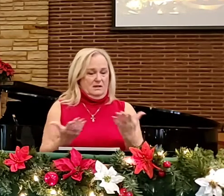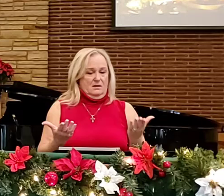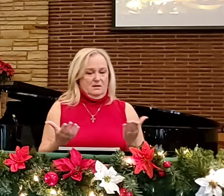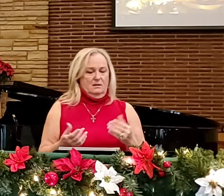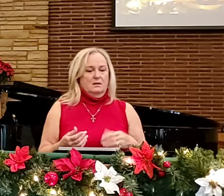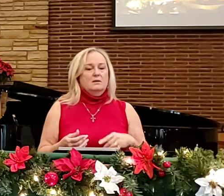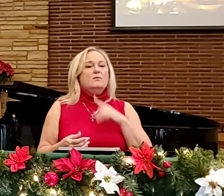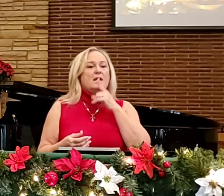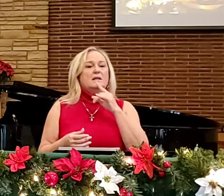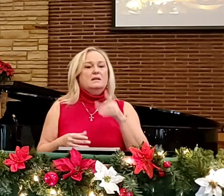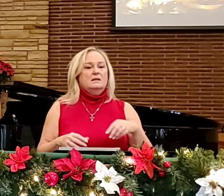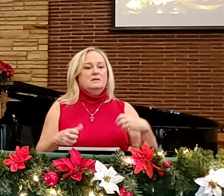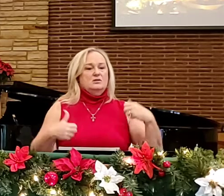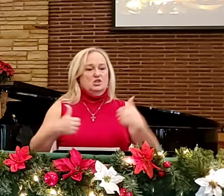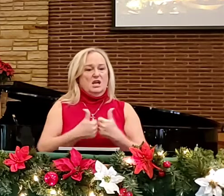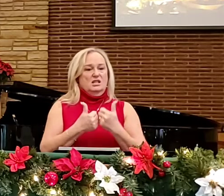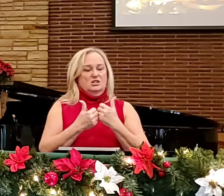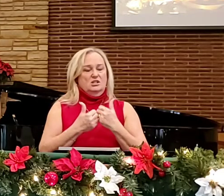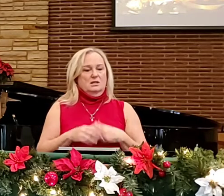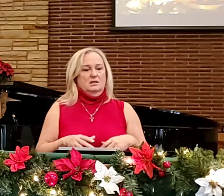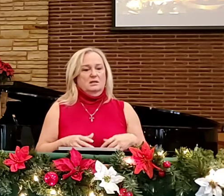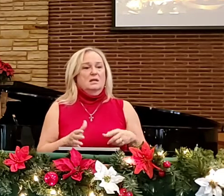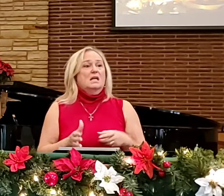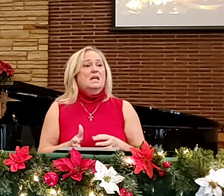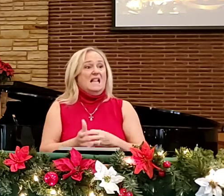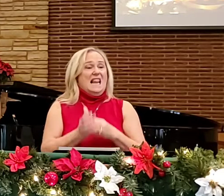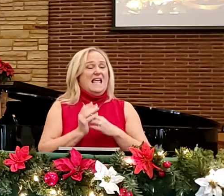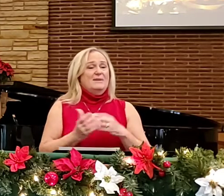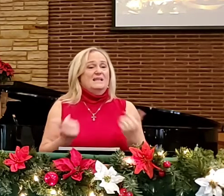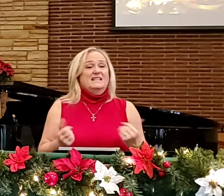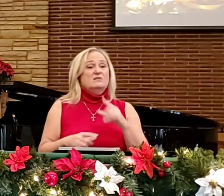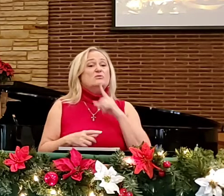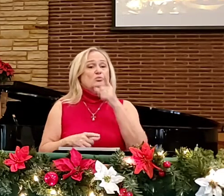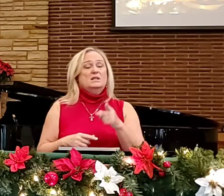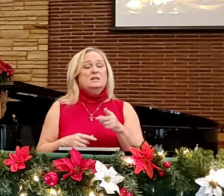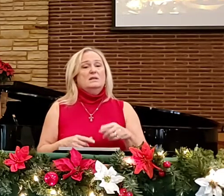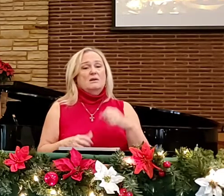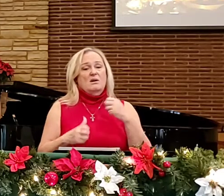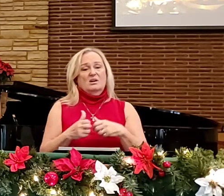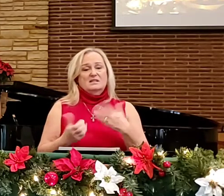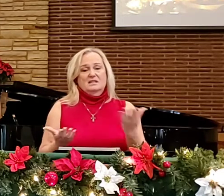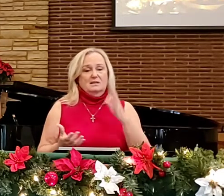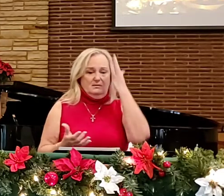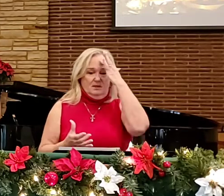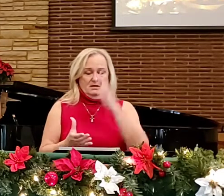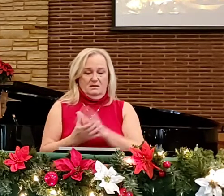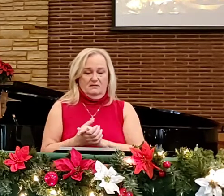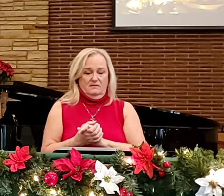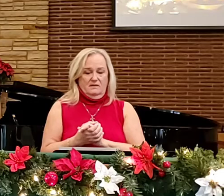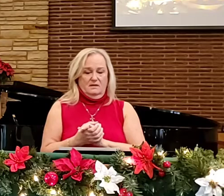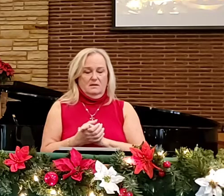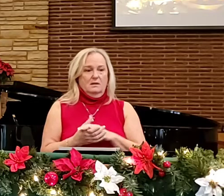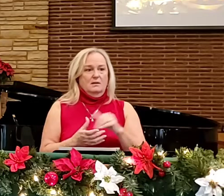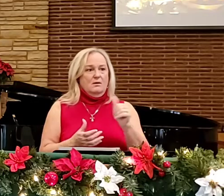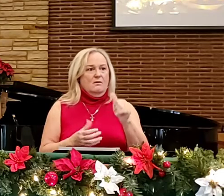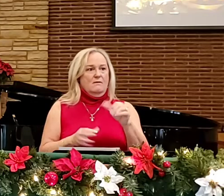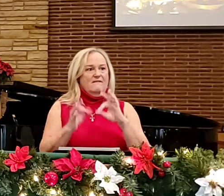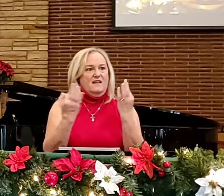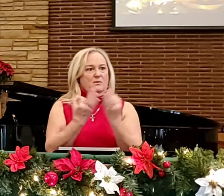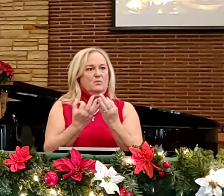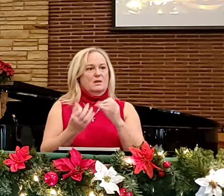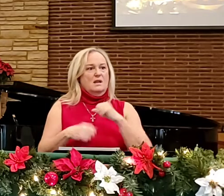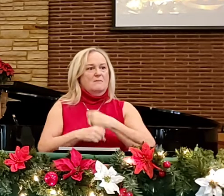obvious reality-challenging claims. And this is really the hardest thing to believe. Their own family